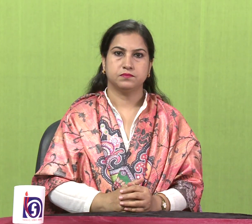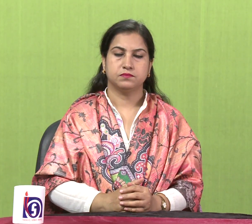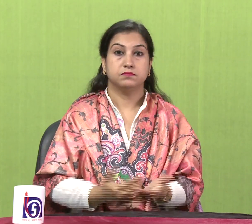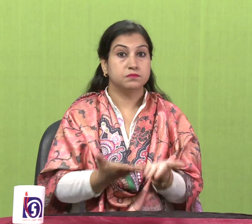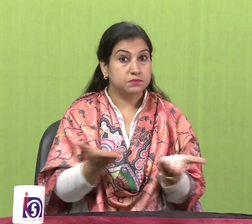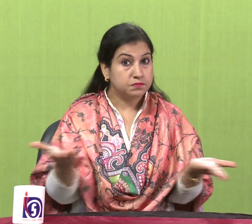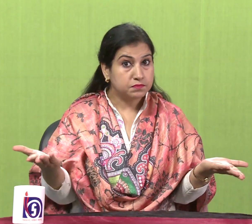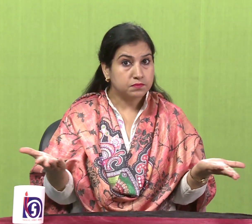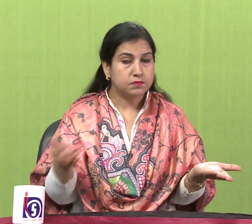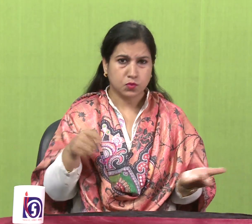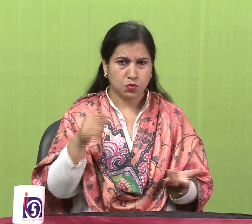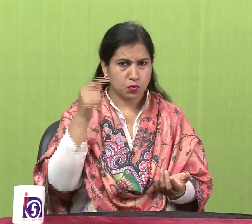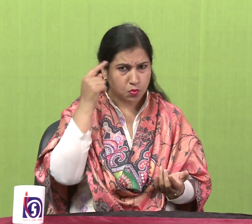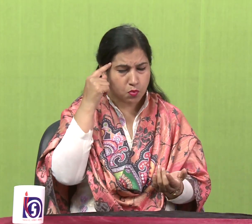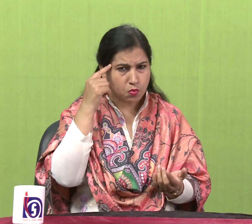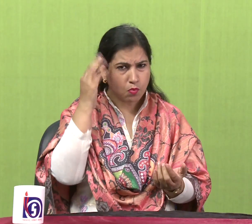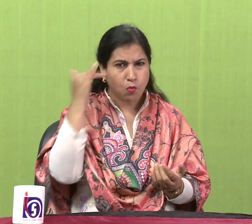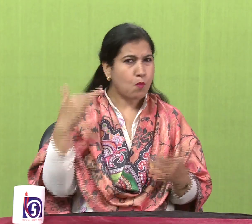Learners, can you tell me why?